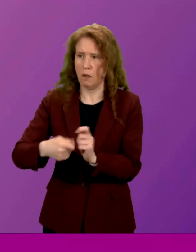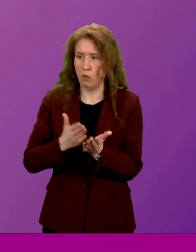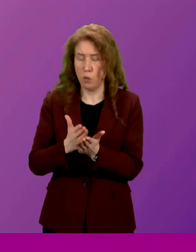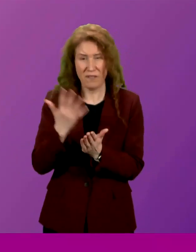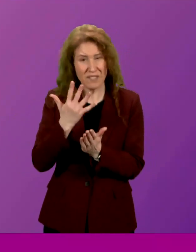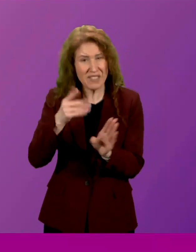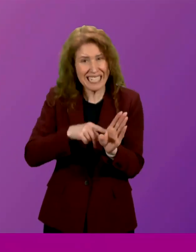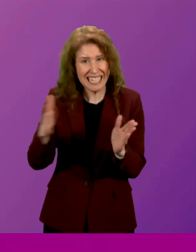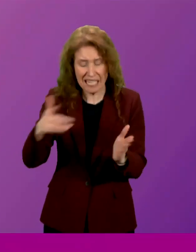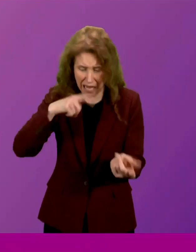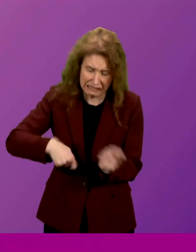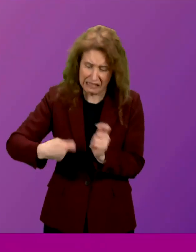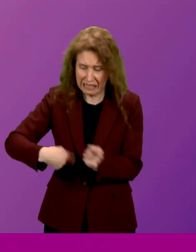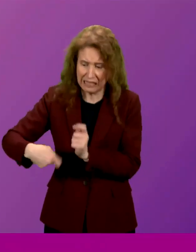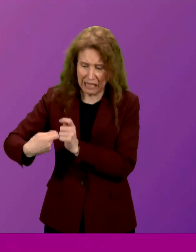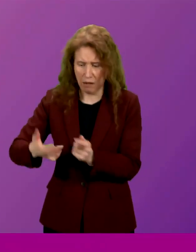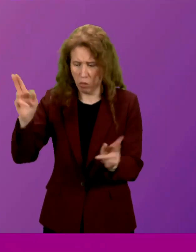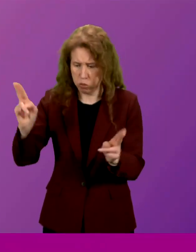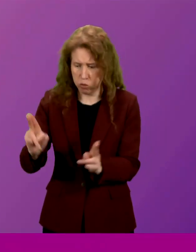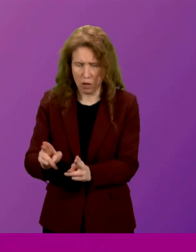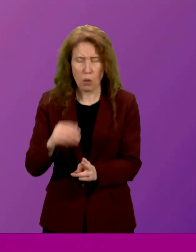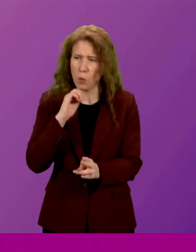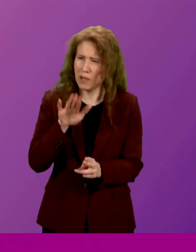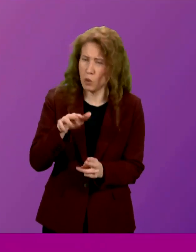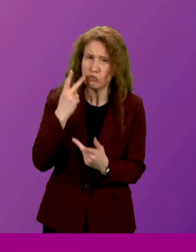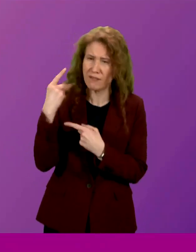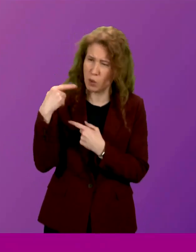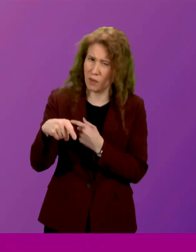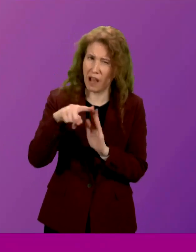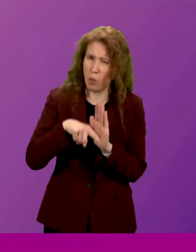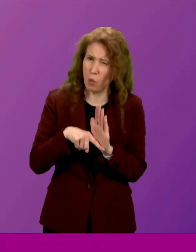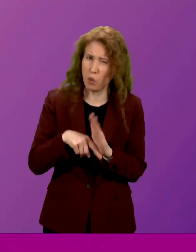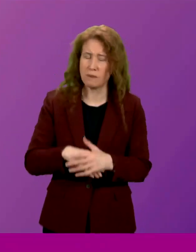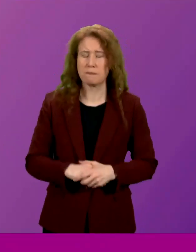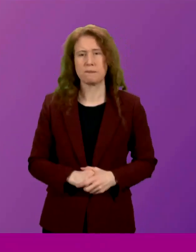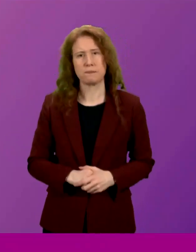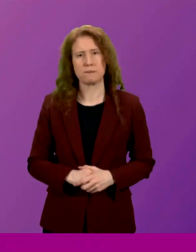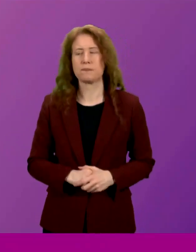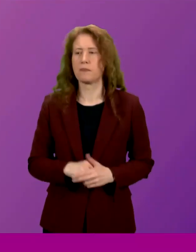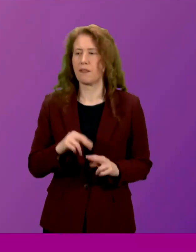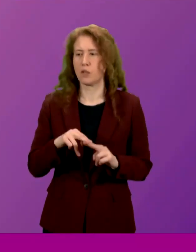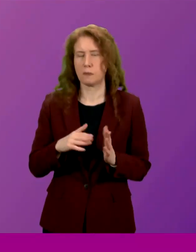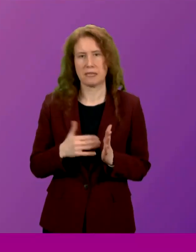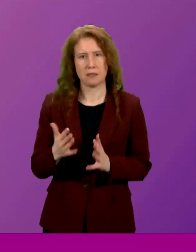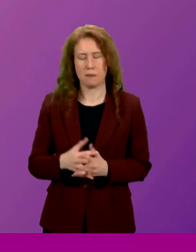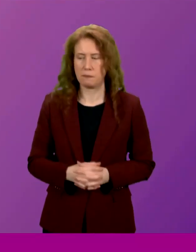periods? And can I ask once again if the Scottish Government will undertake to review that legislation? First Minister.